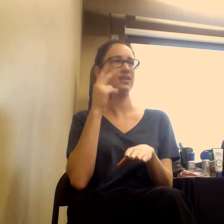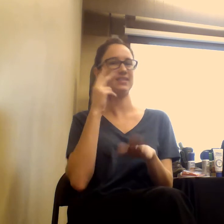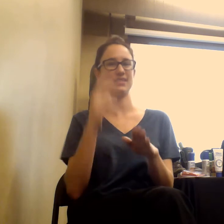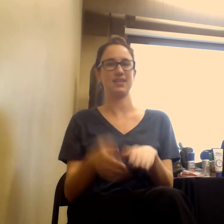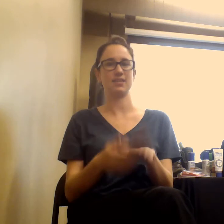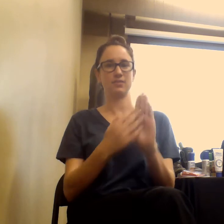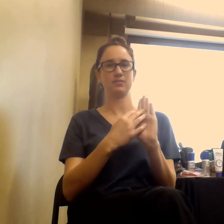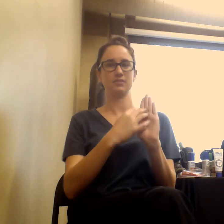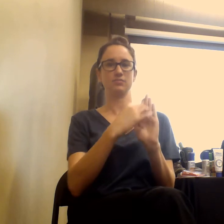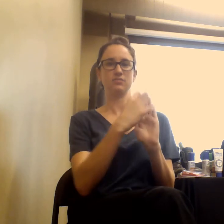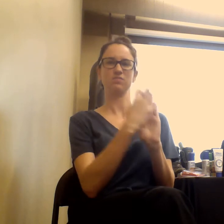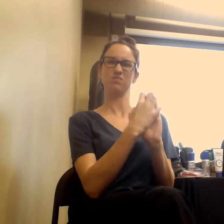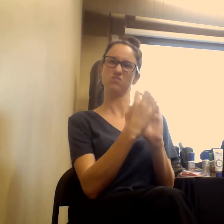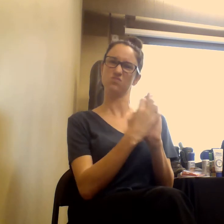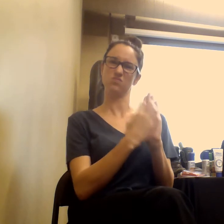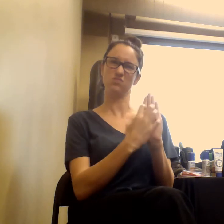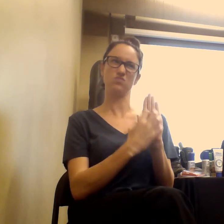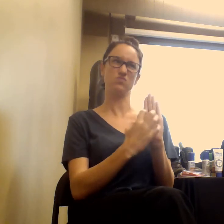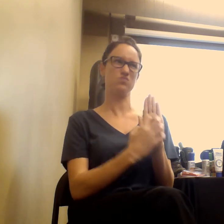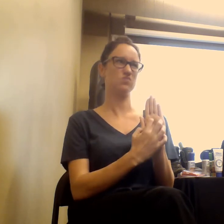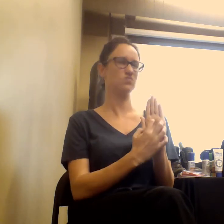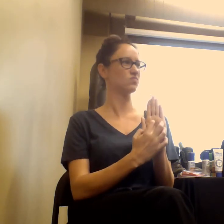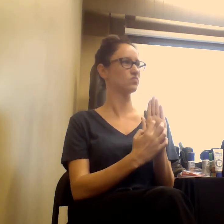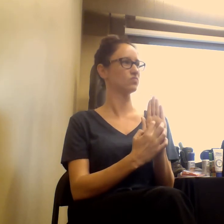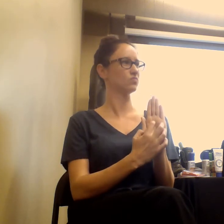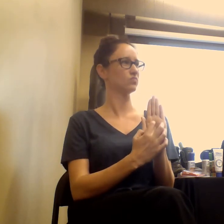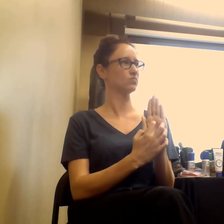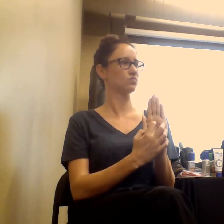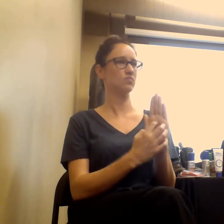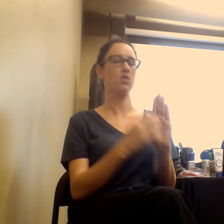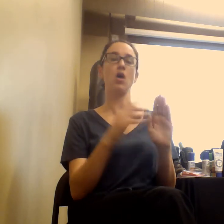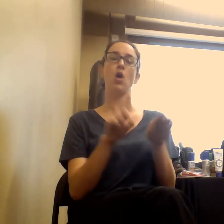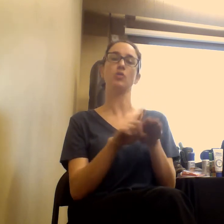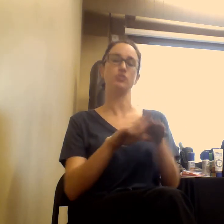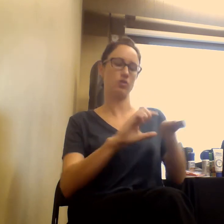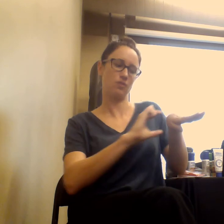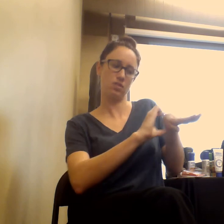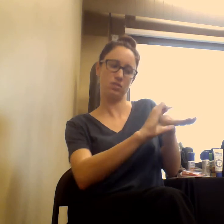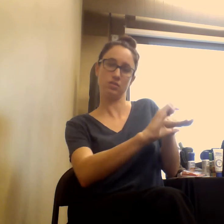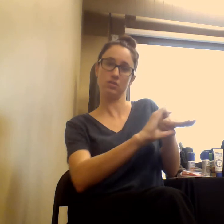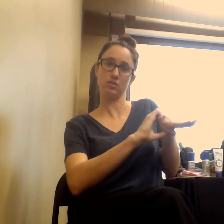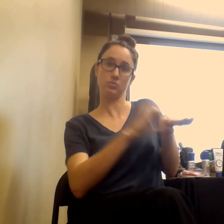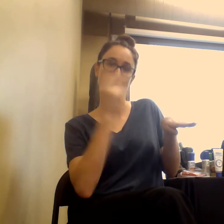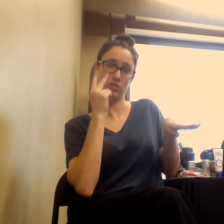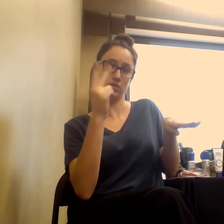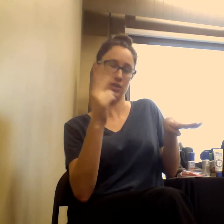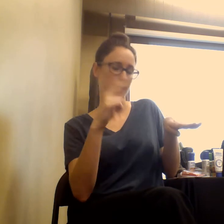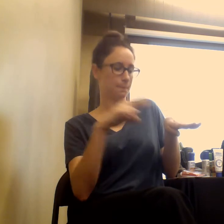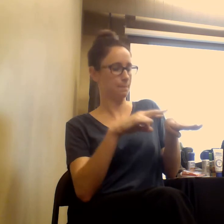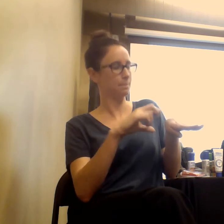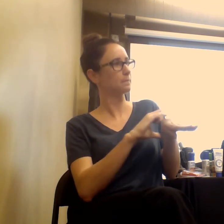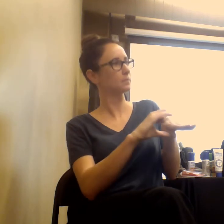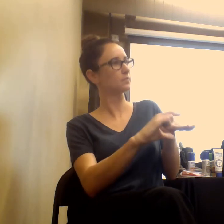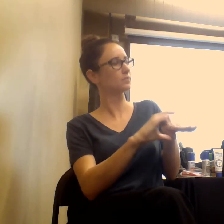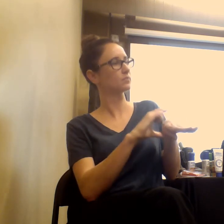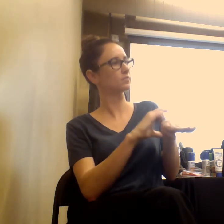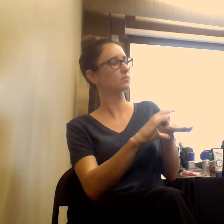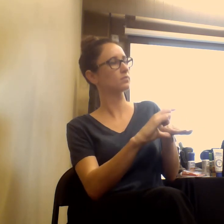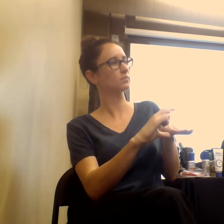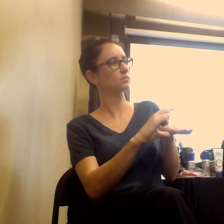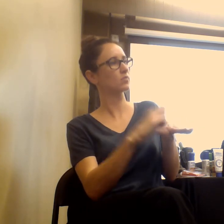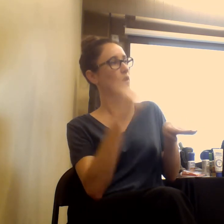tread pattern is. If you look at the strobel board and everything that's in here, the entire shank is, in this particular